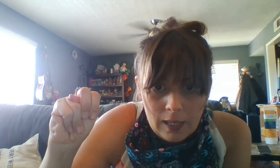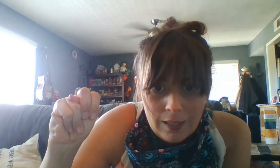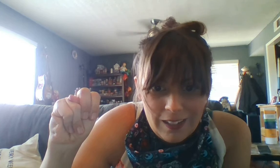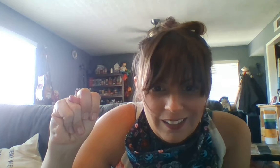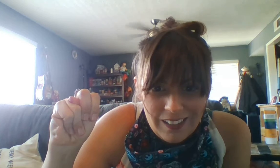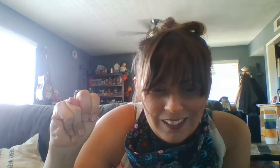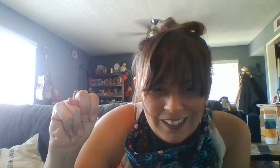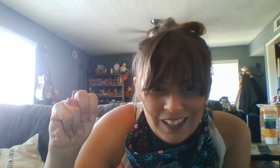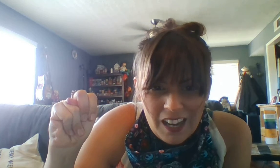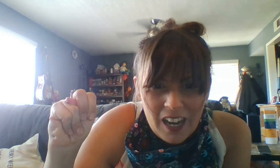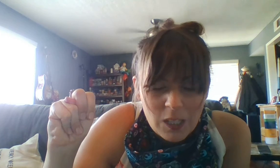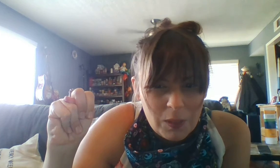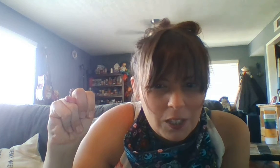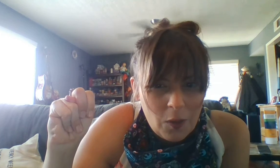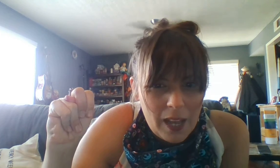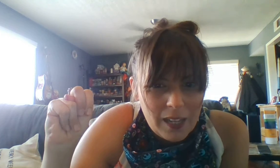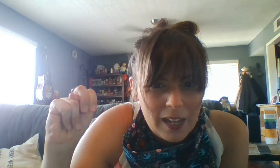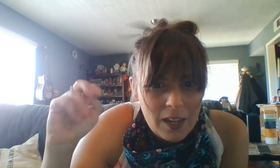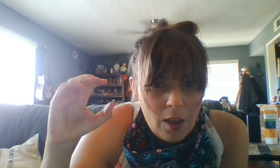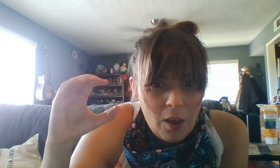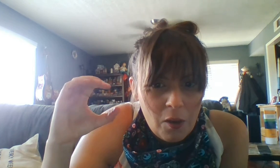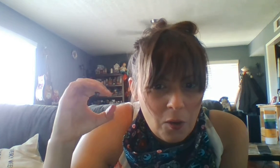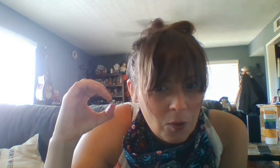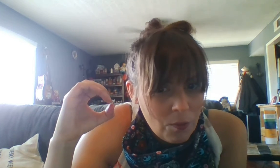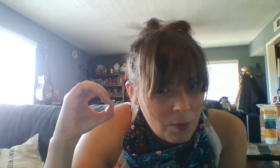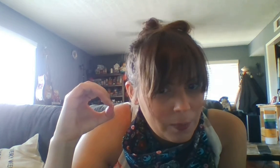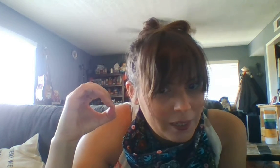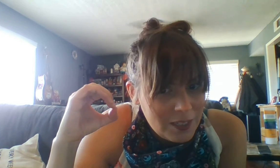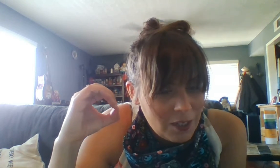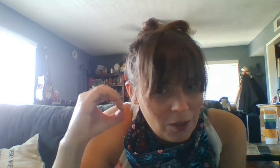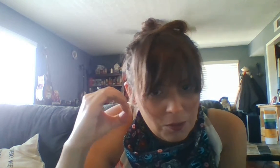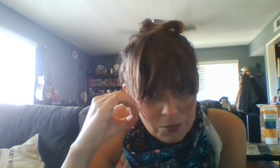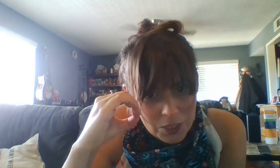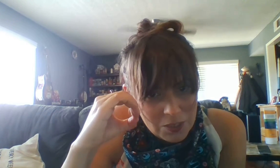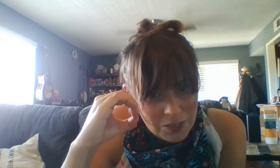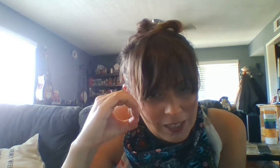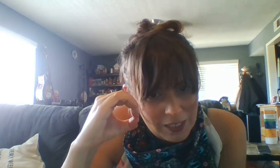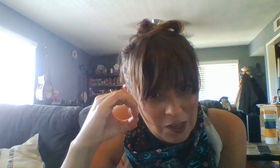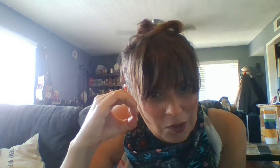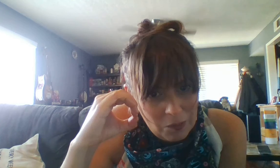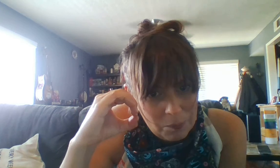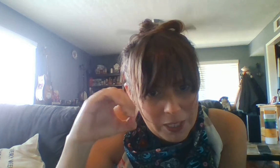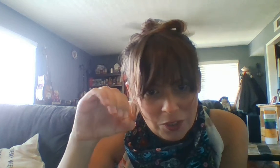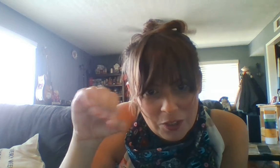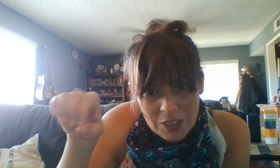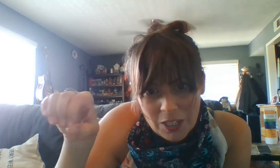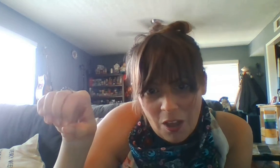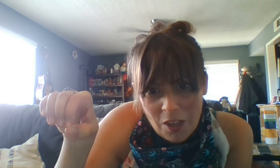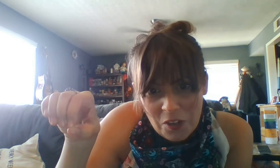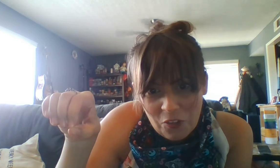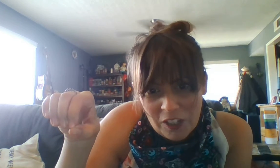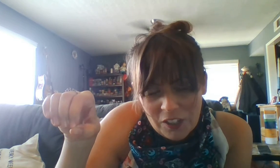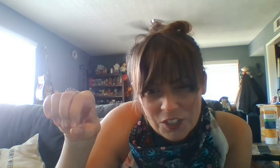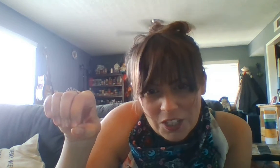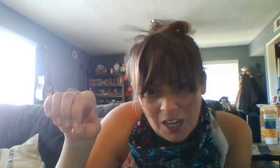N, and then we're going to go ahead and add O, because O just looks like an O. Make sure you're using all your fingers and